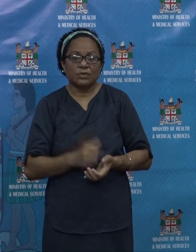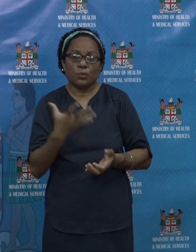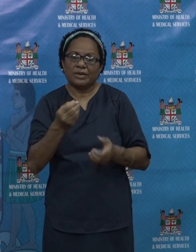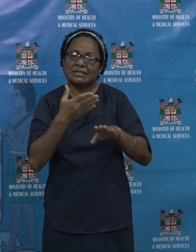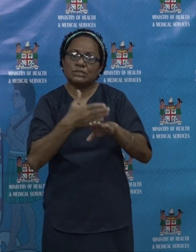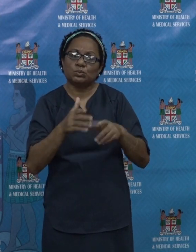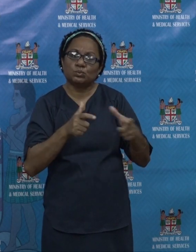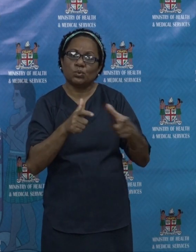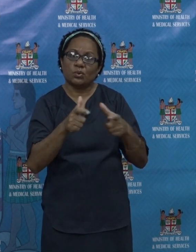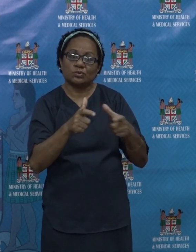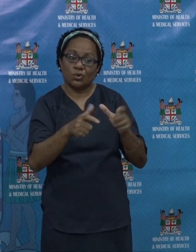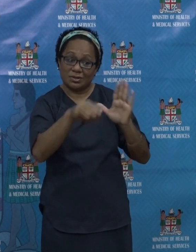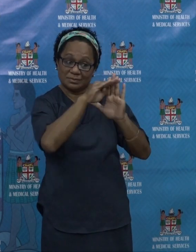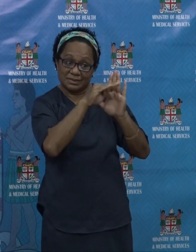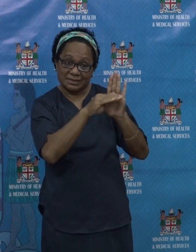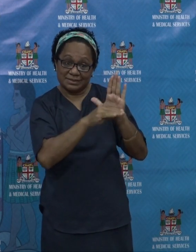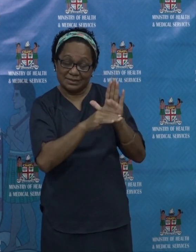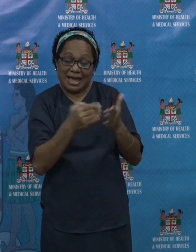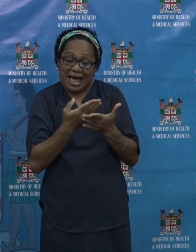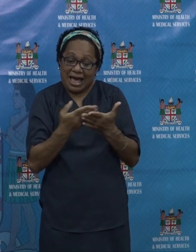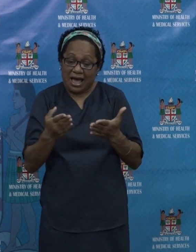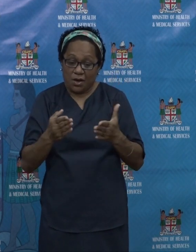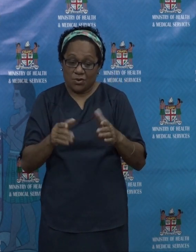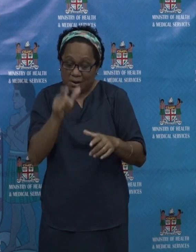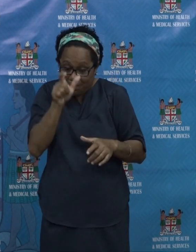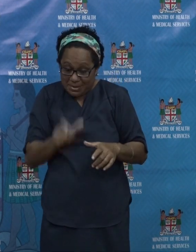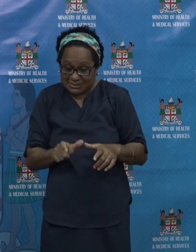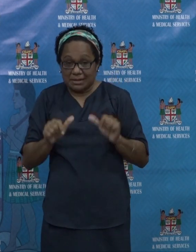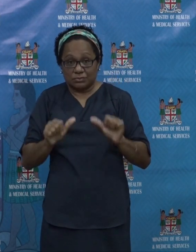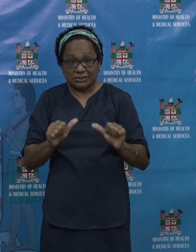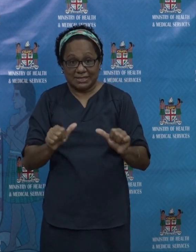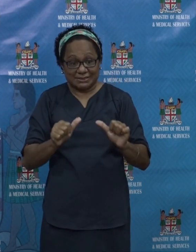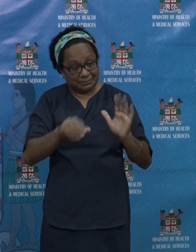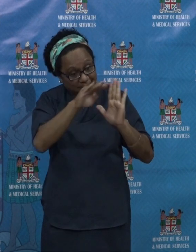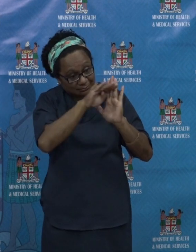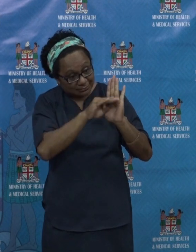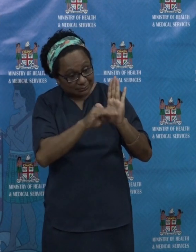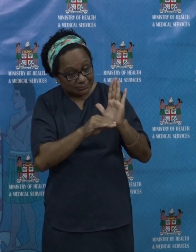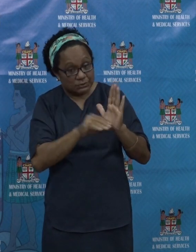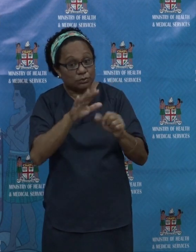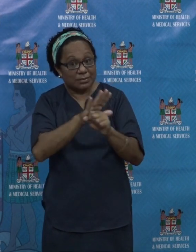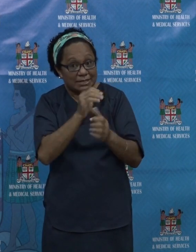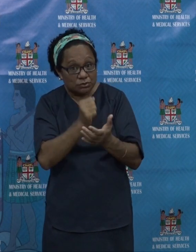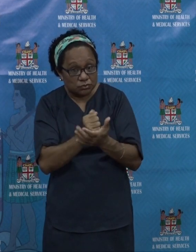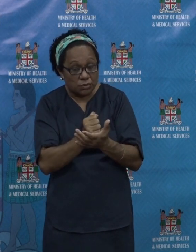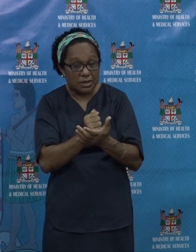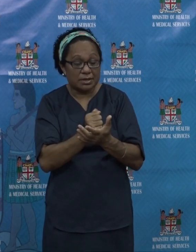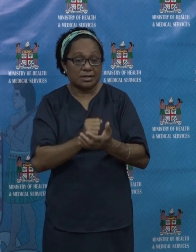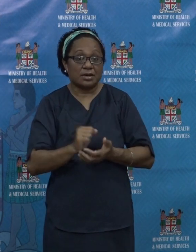measures and the personal protection measures to ensure that all potential and known